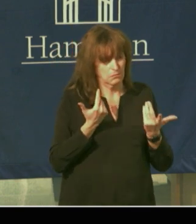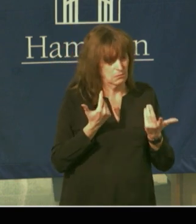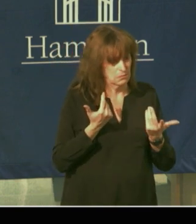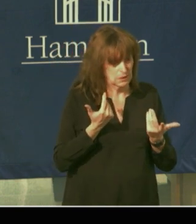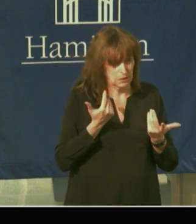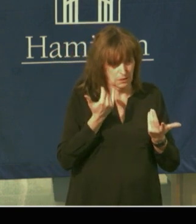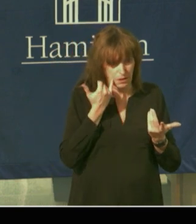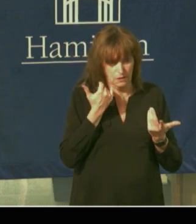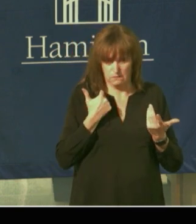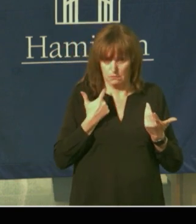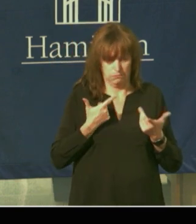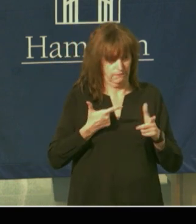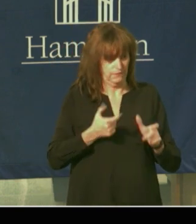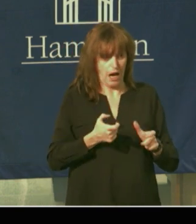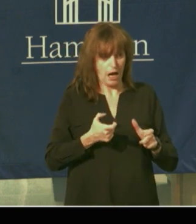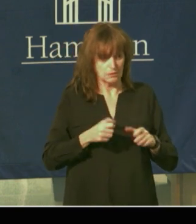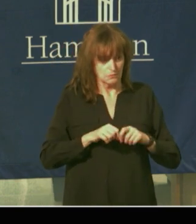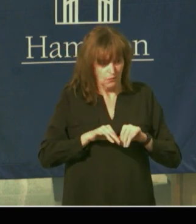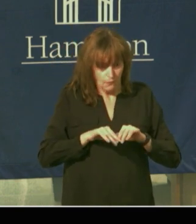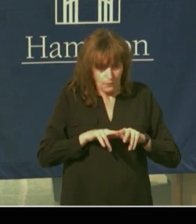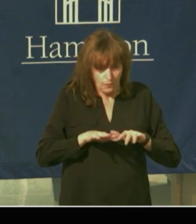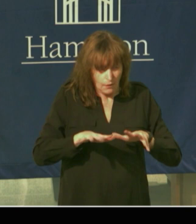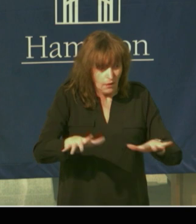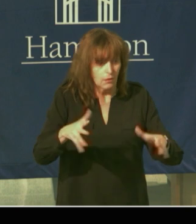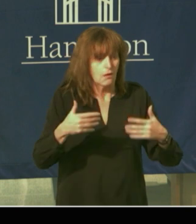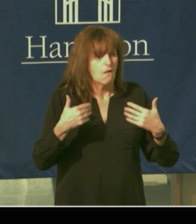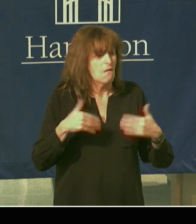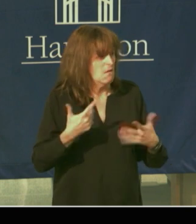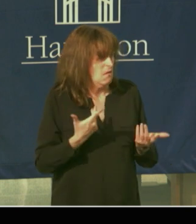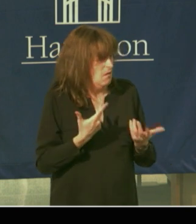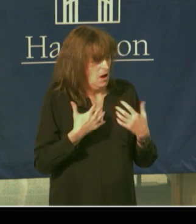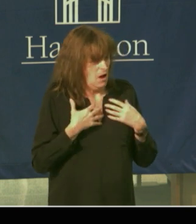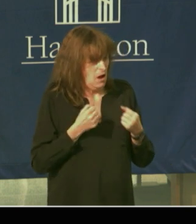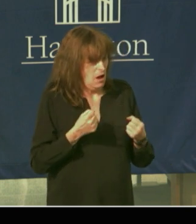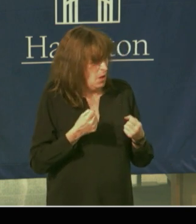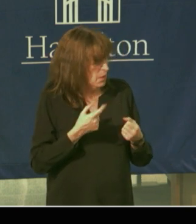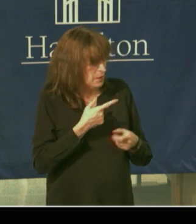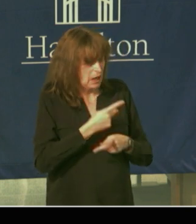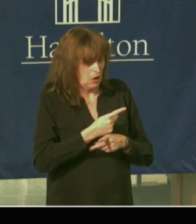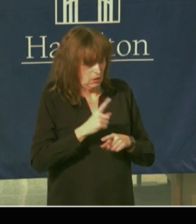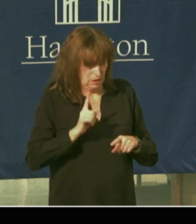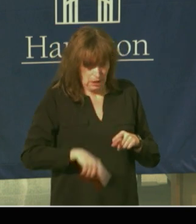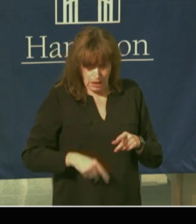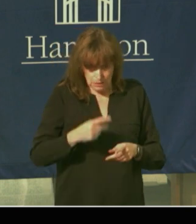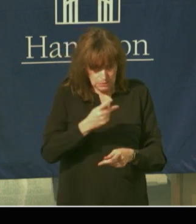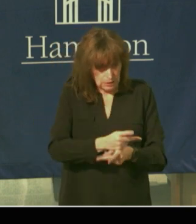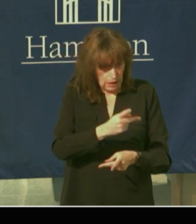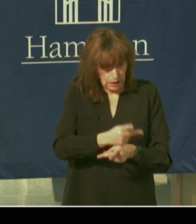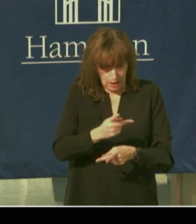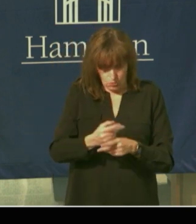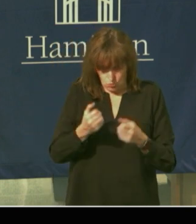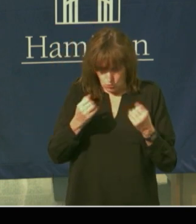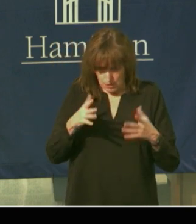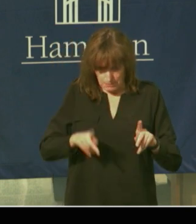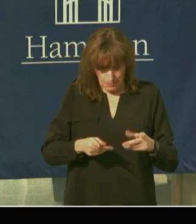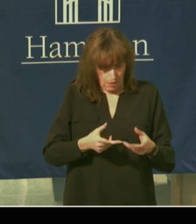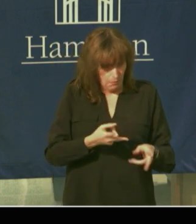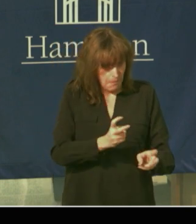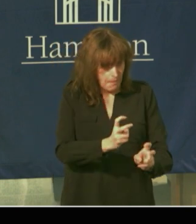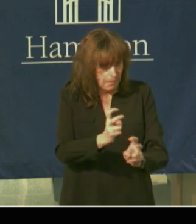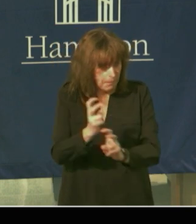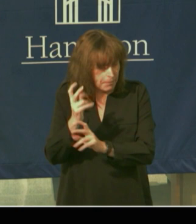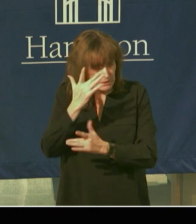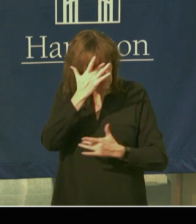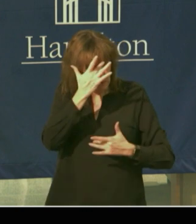small proportion, but if a lot of people are sick, that small proportion is a lot of individual people. We have finite resources in our